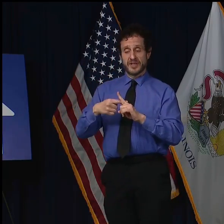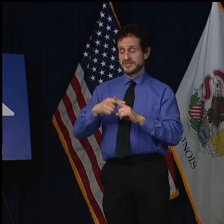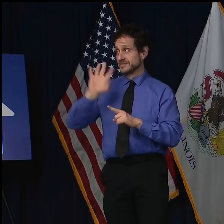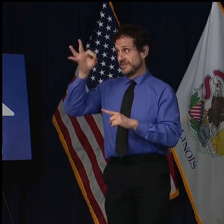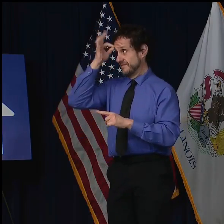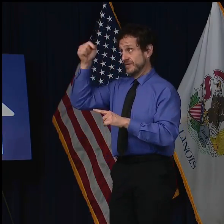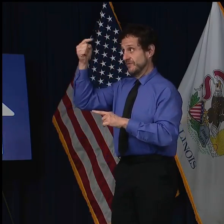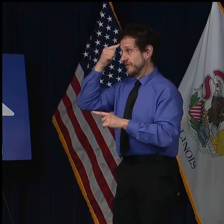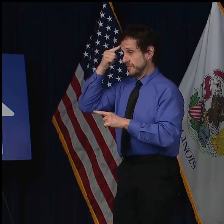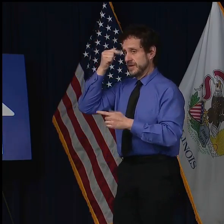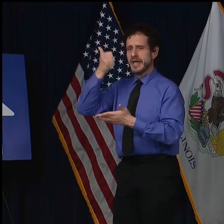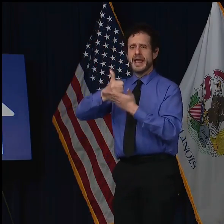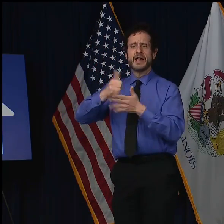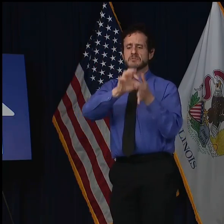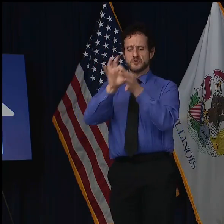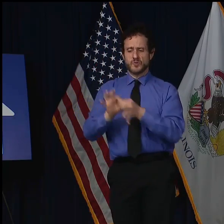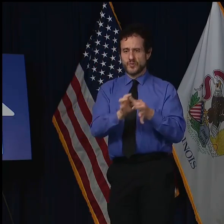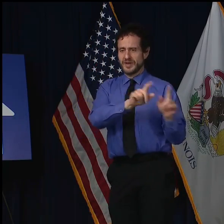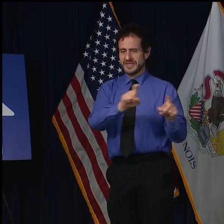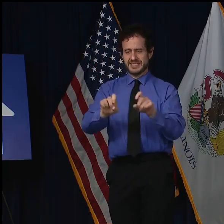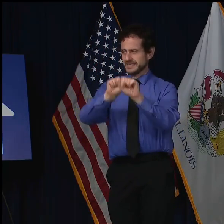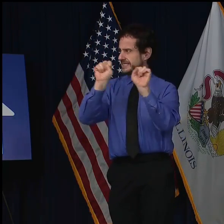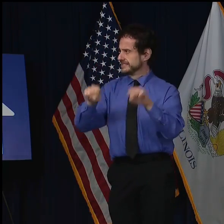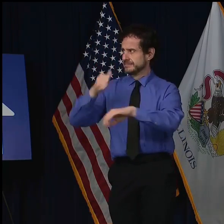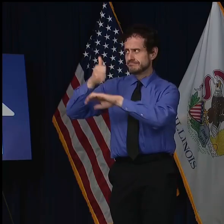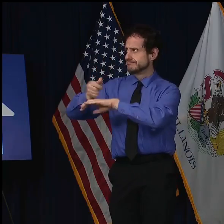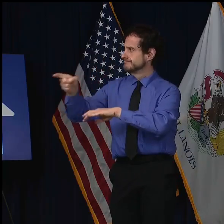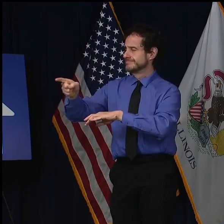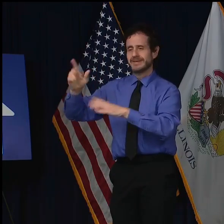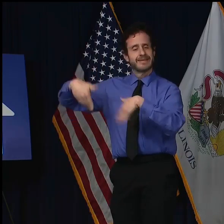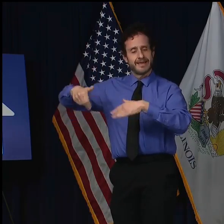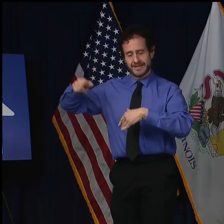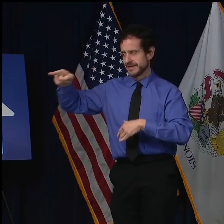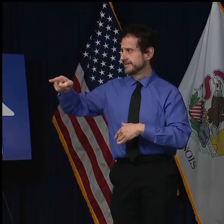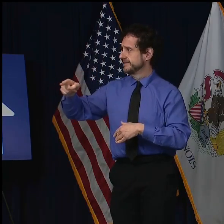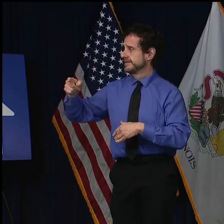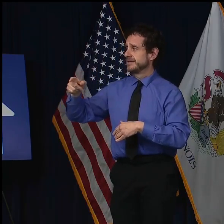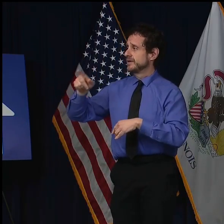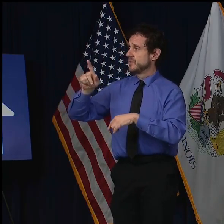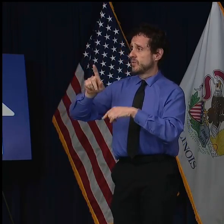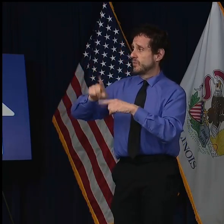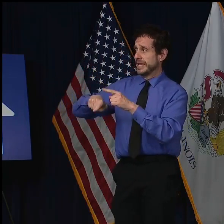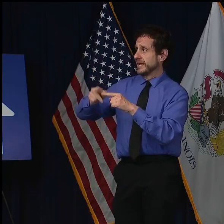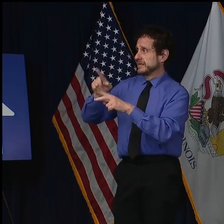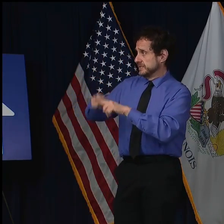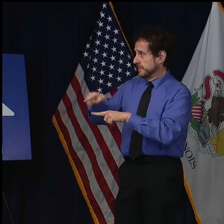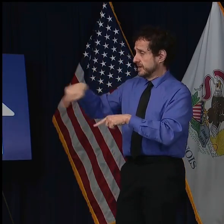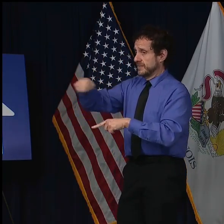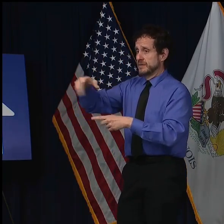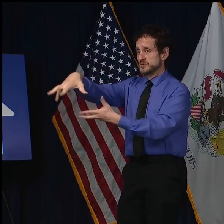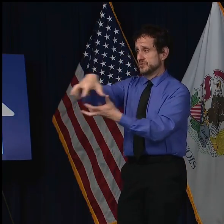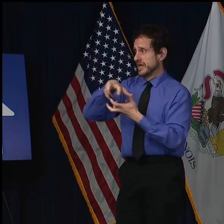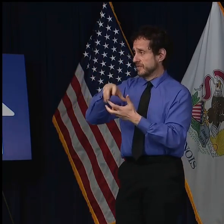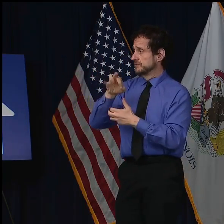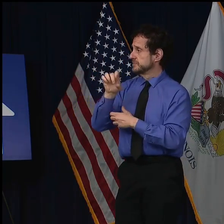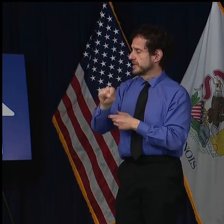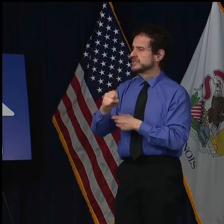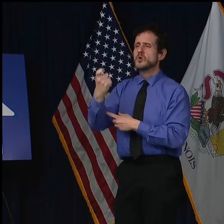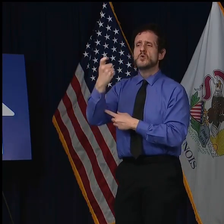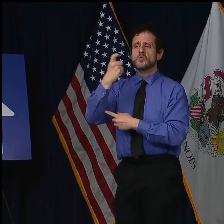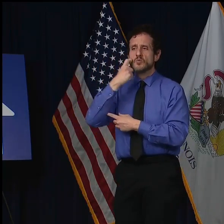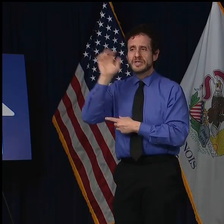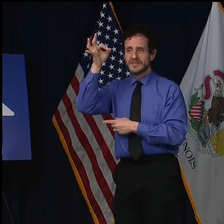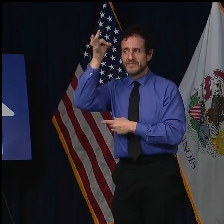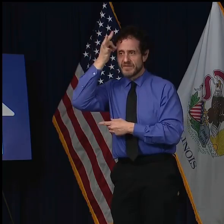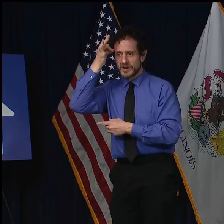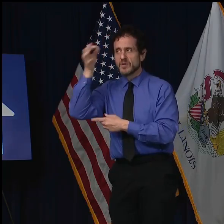from the federal government, or ability to gather supplies, only recently some swabs from the